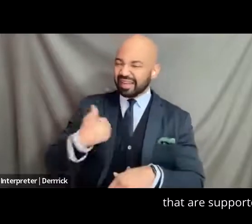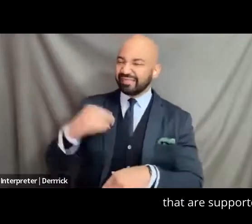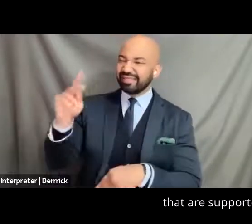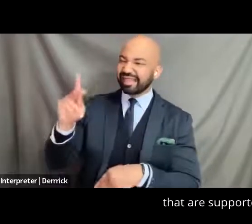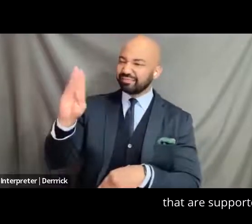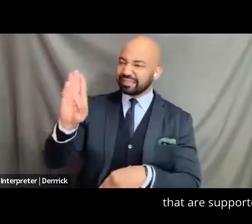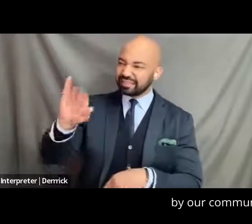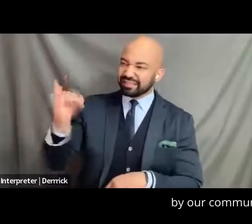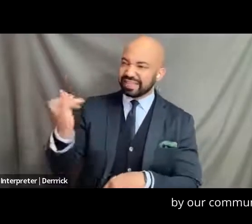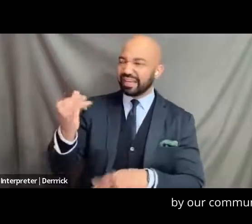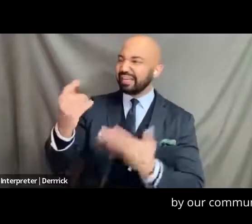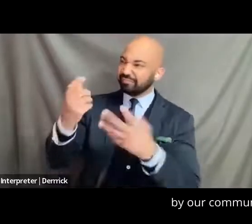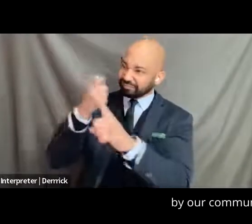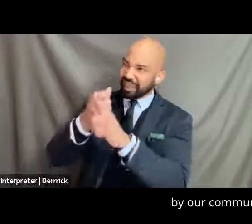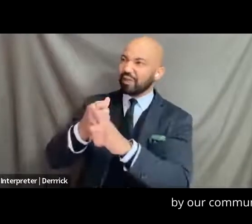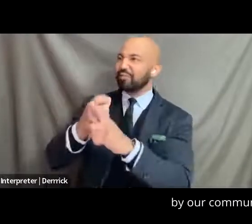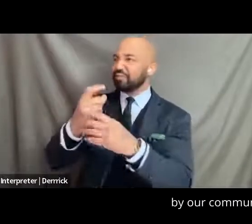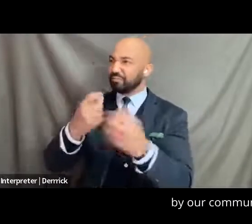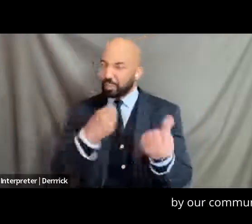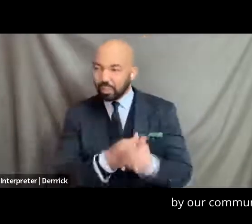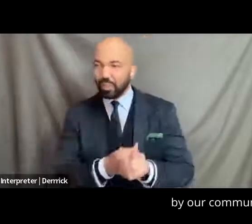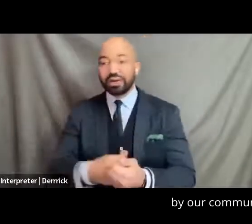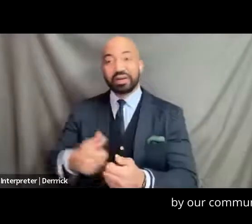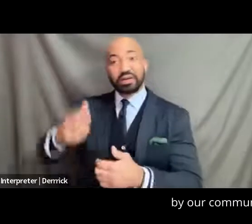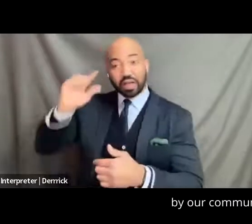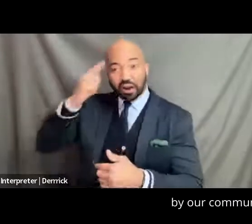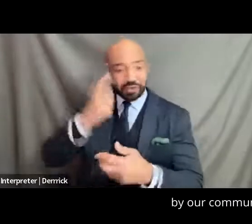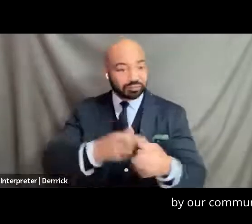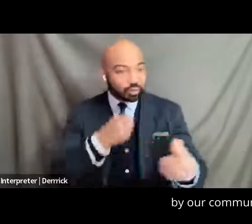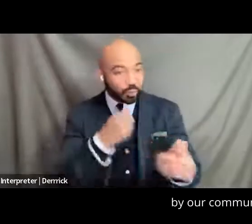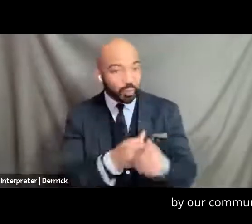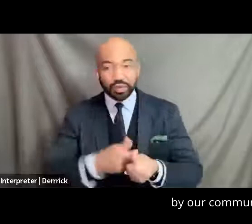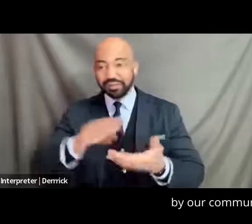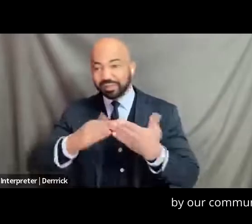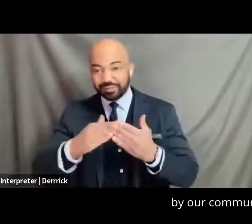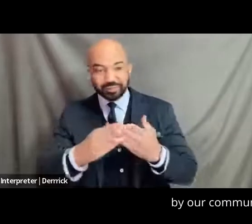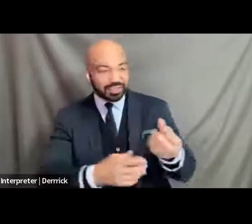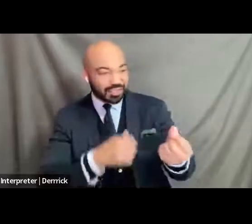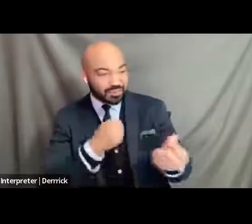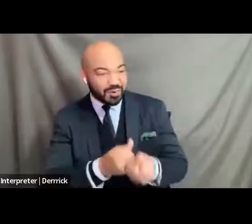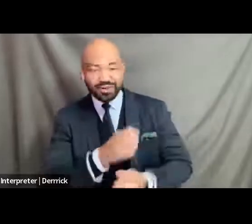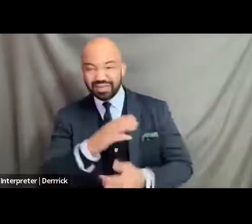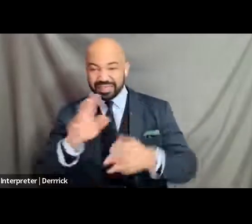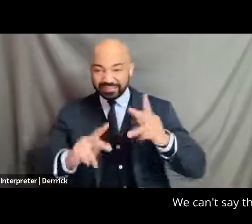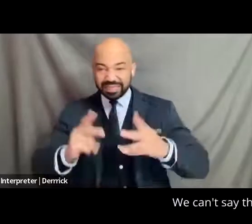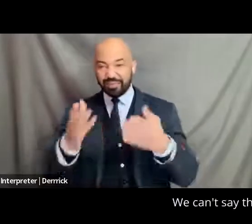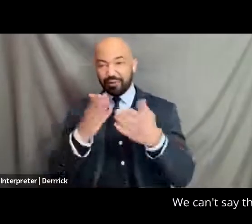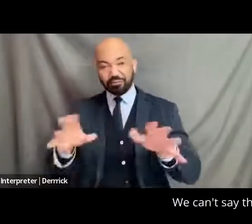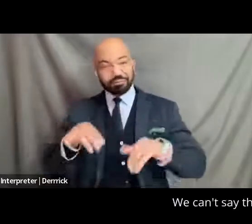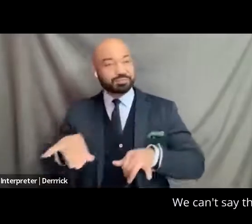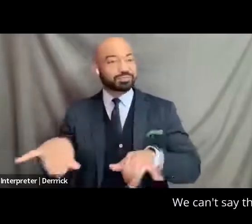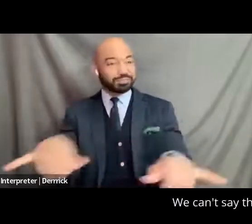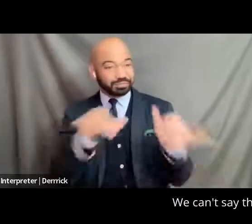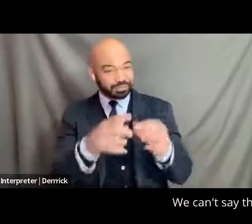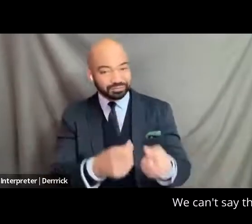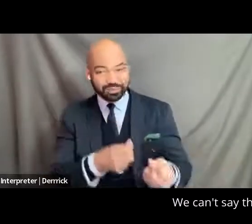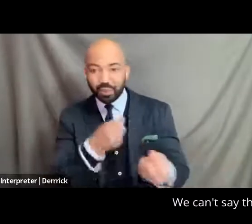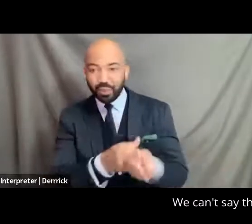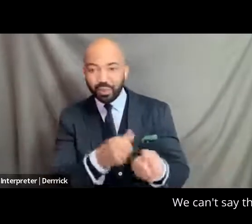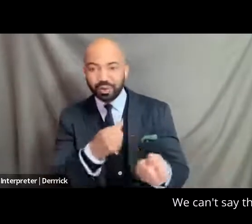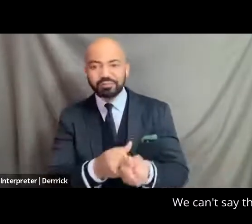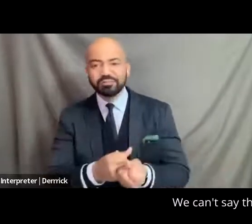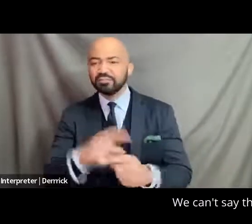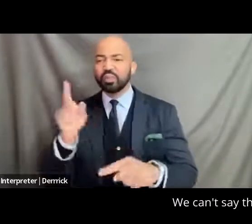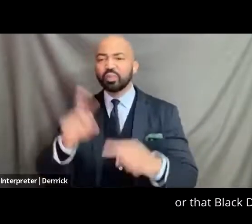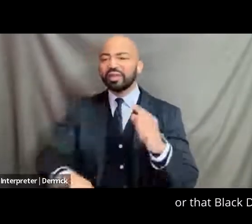by our government by our communities by um you know our citizens you know we can't say that black